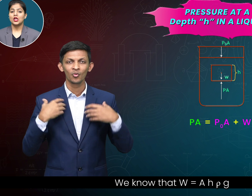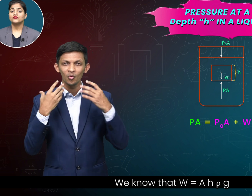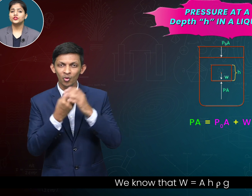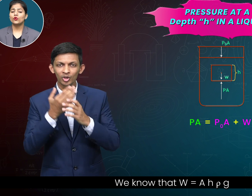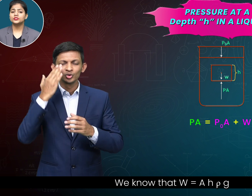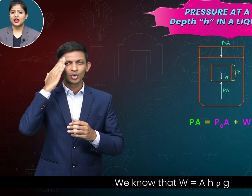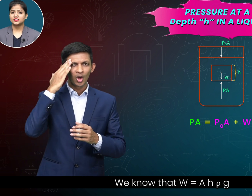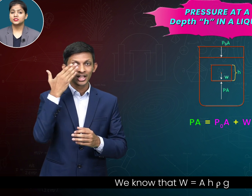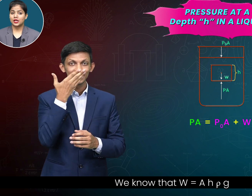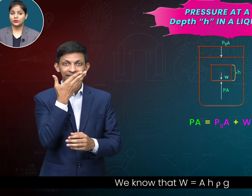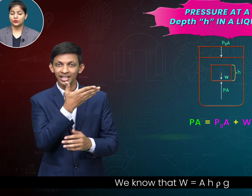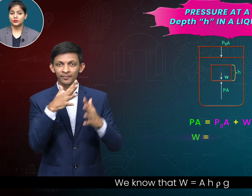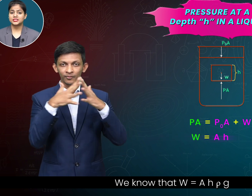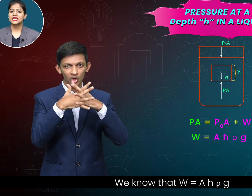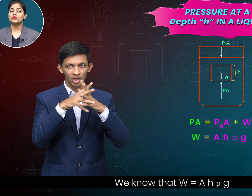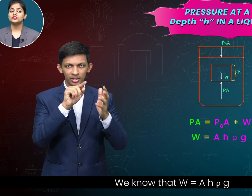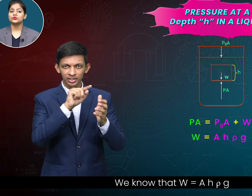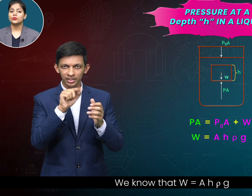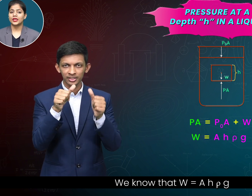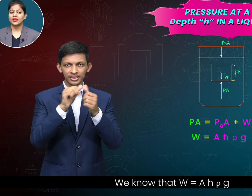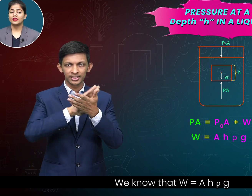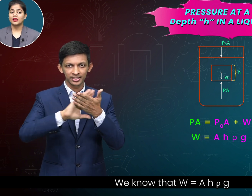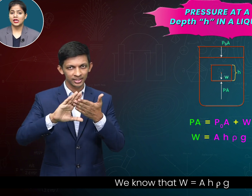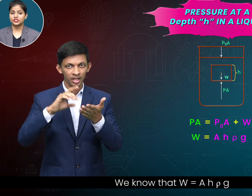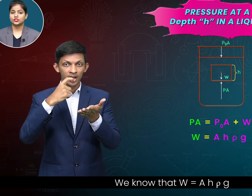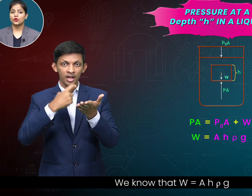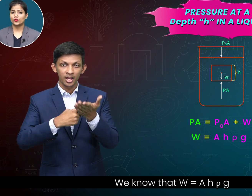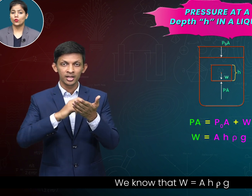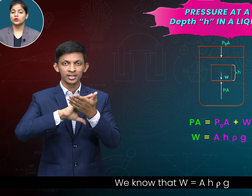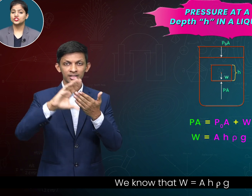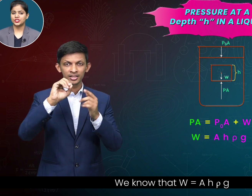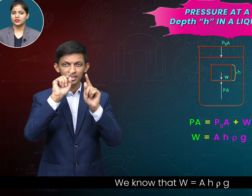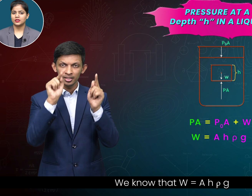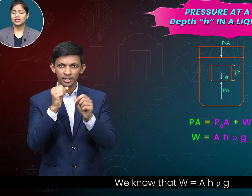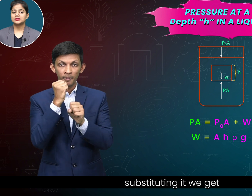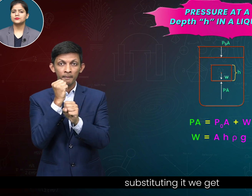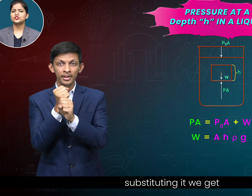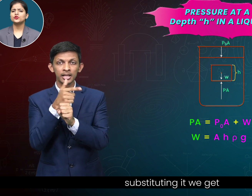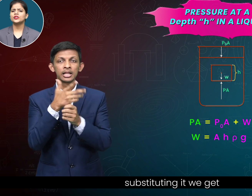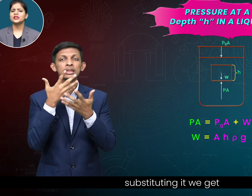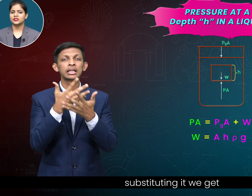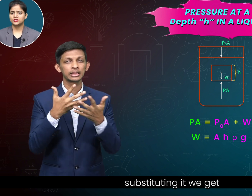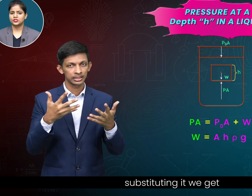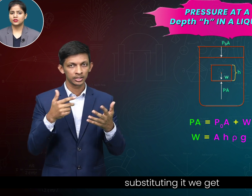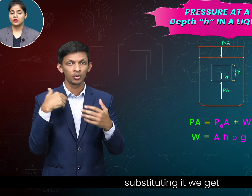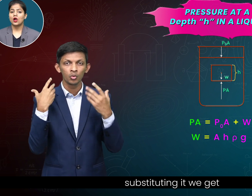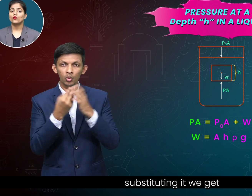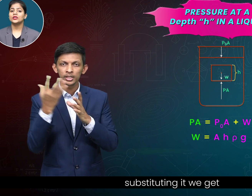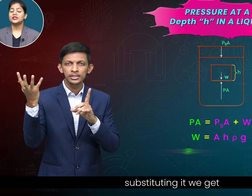We know that W is equal to AH rho G. Substituting it, we